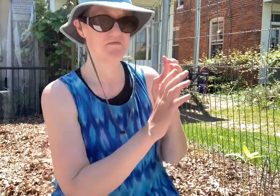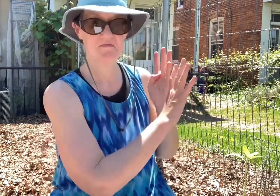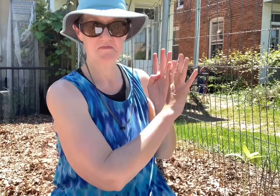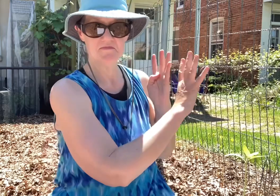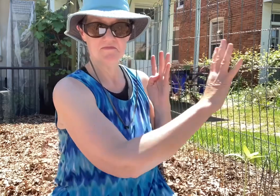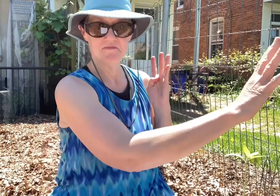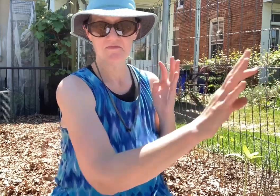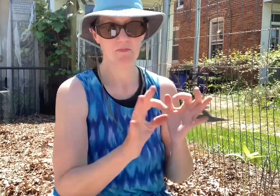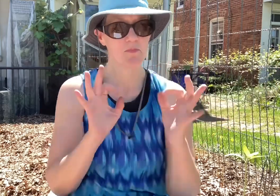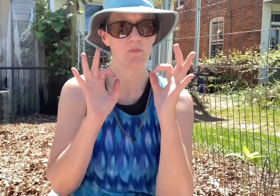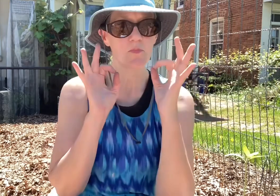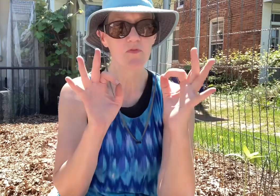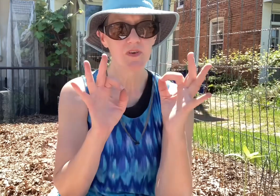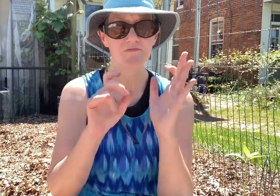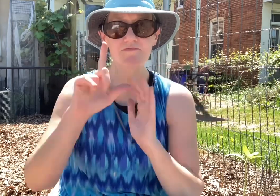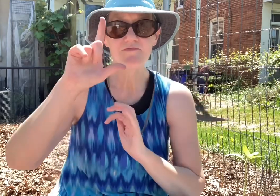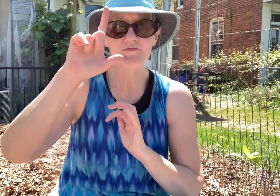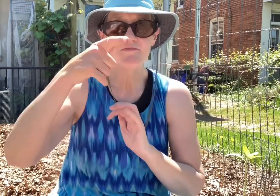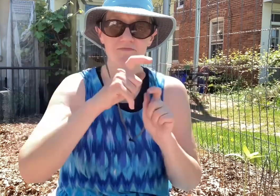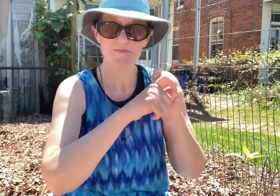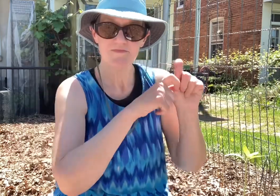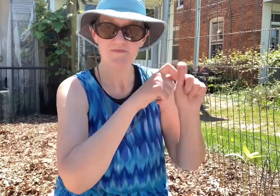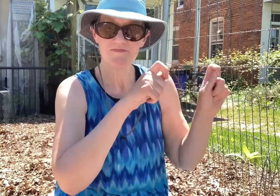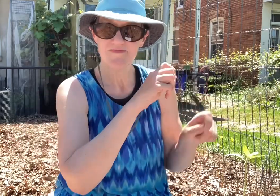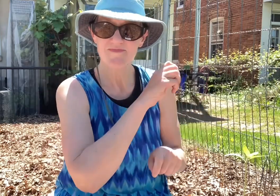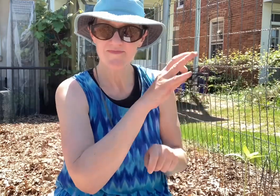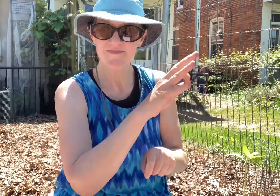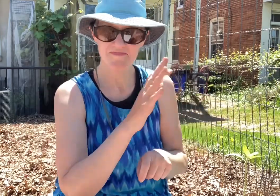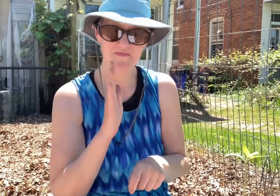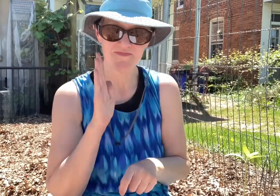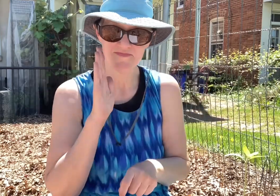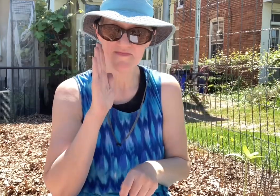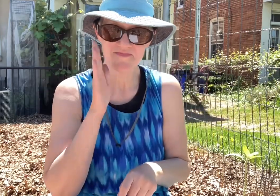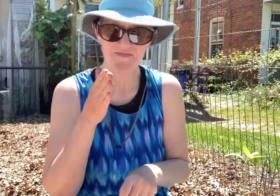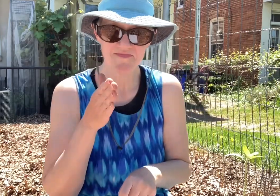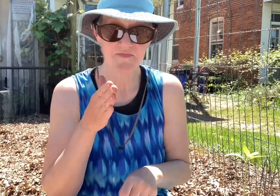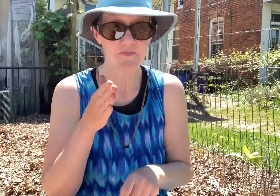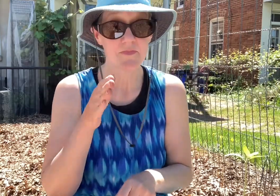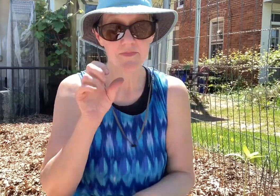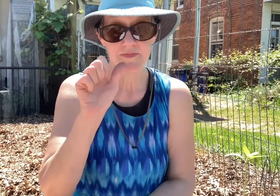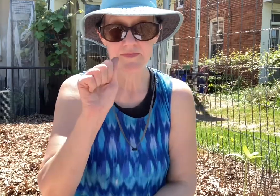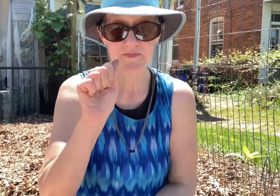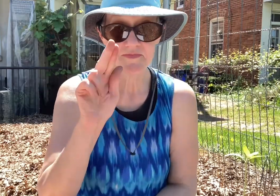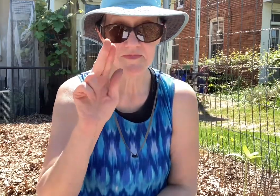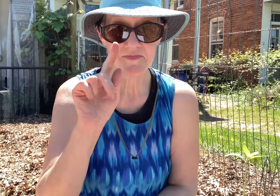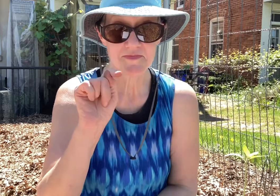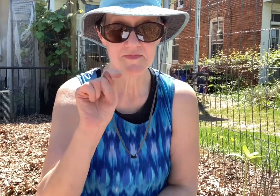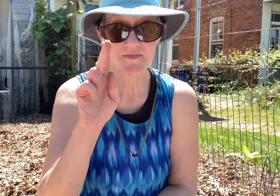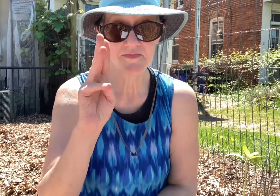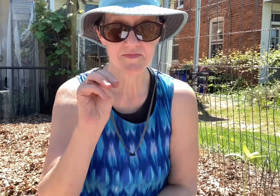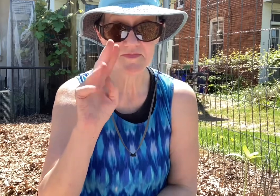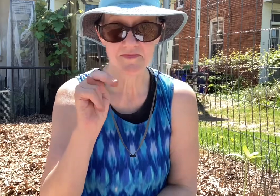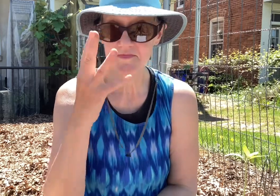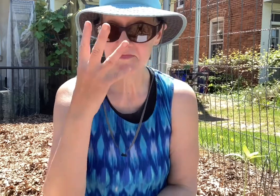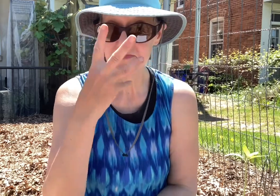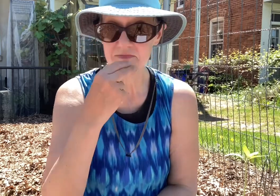Now, speaking of support, these sunflowers are going to need support. This fence will be perfect. I can tie them up later.